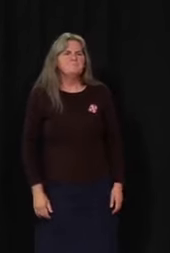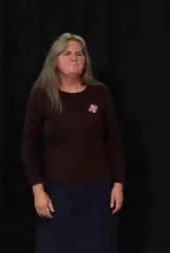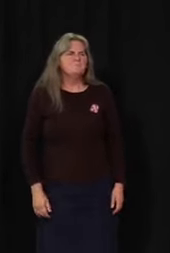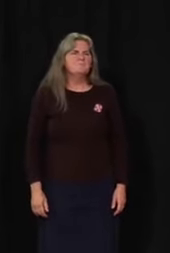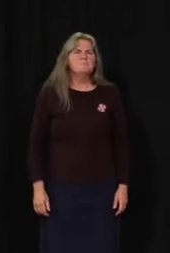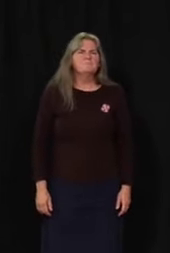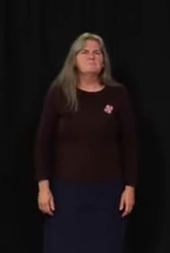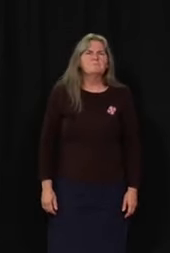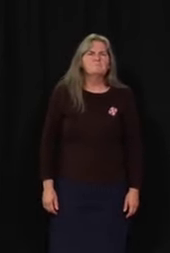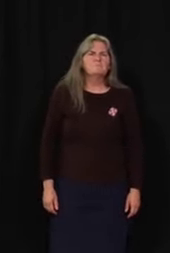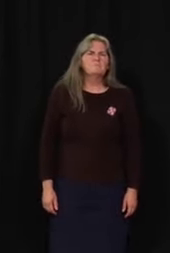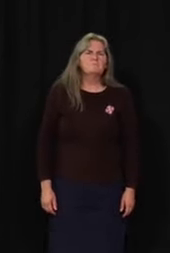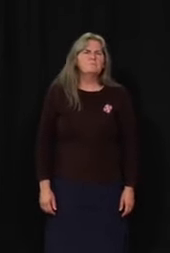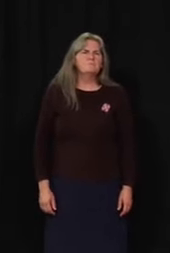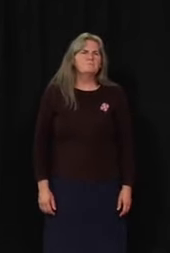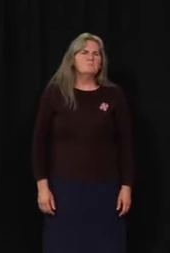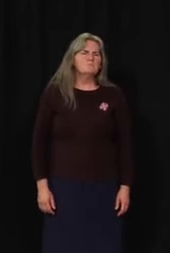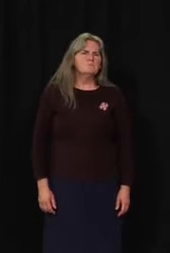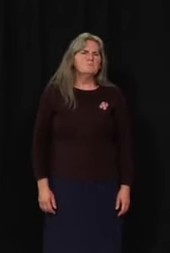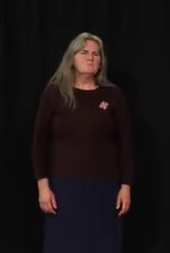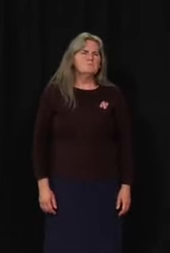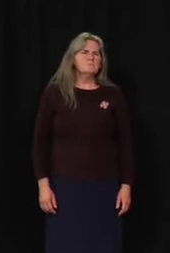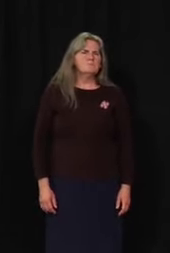Non, merci.